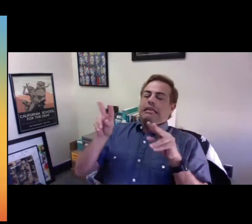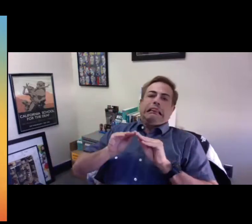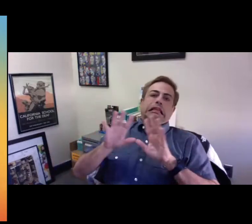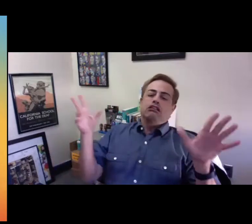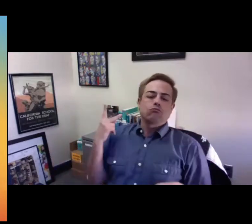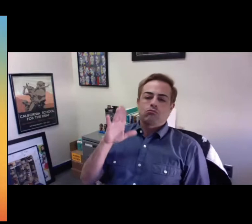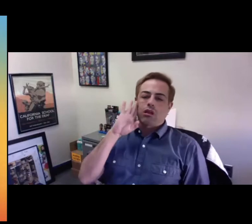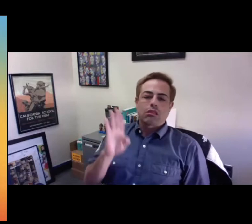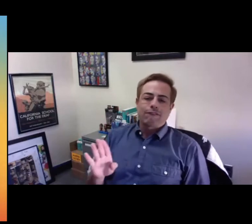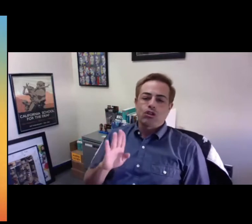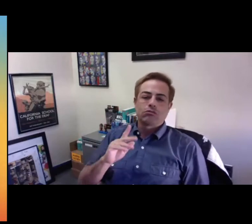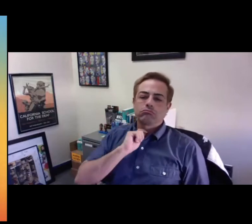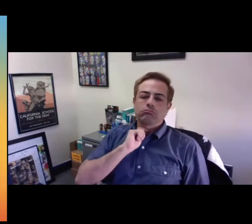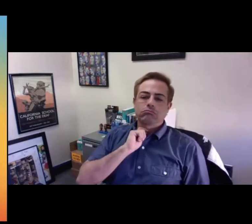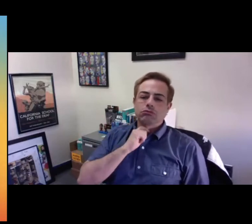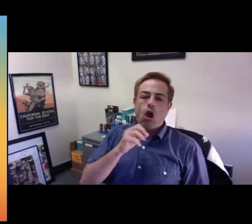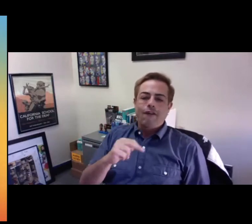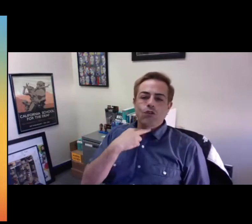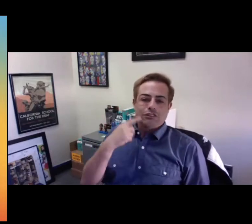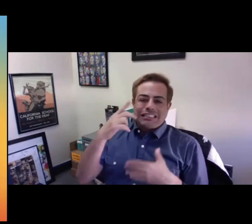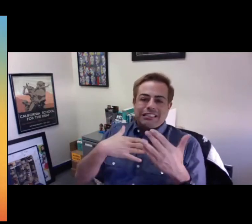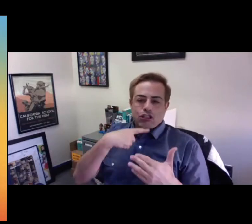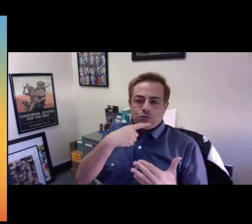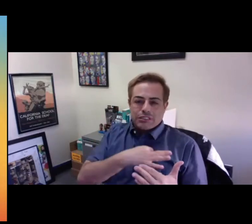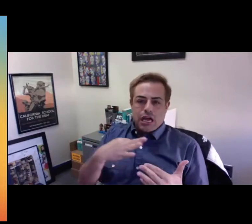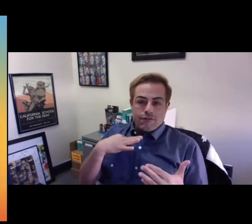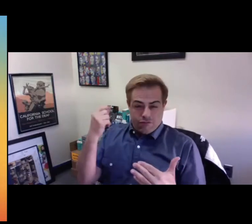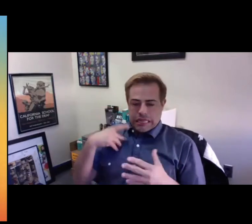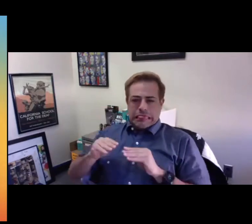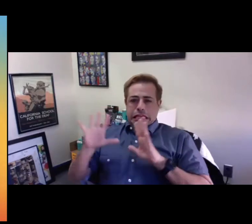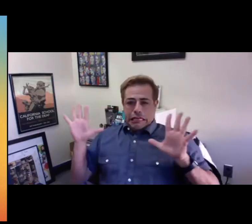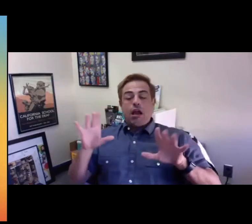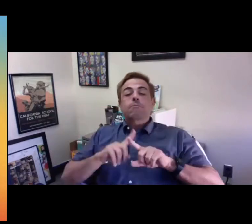Now for the staff for the early um,